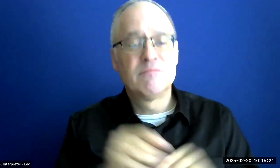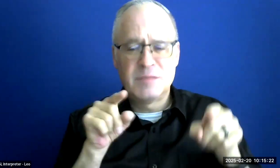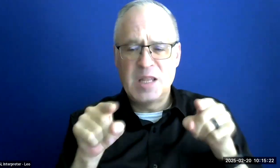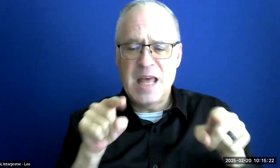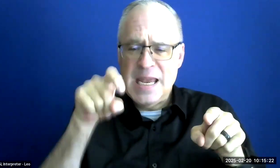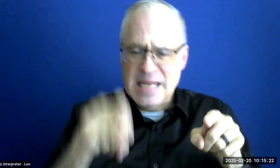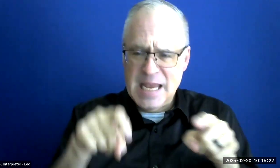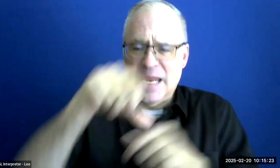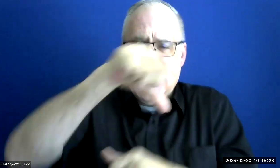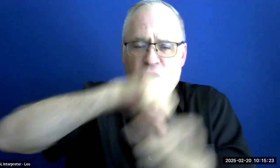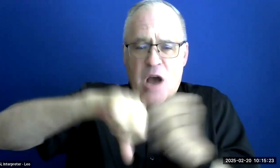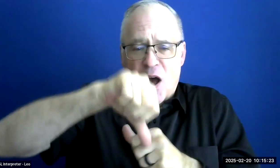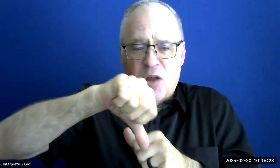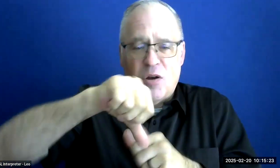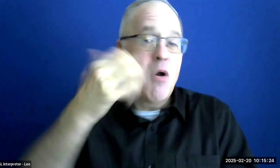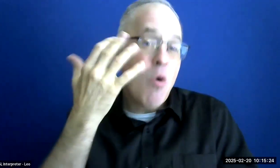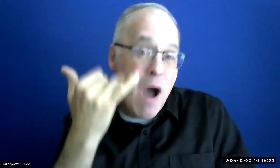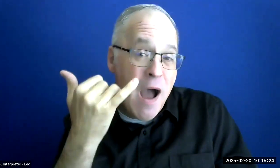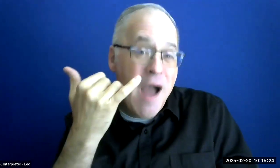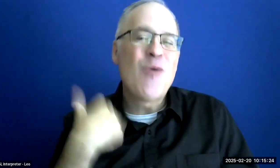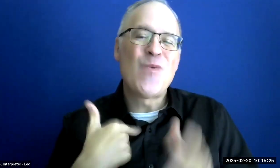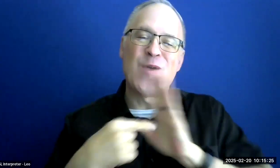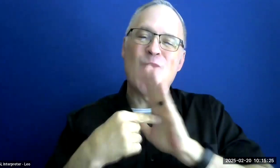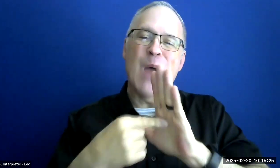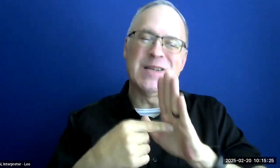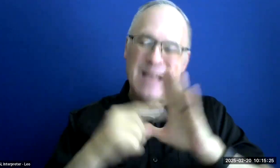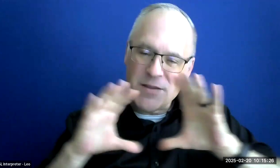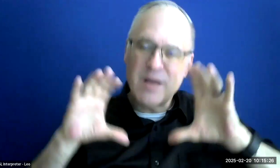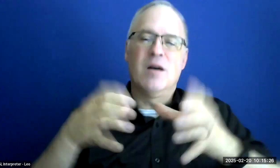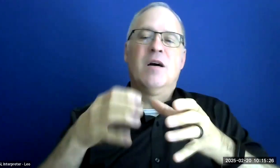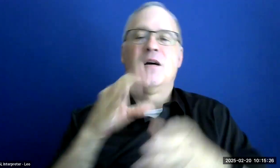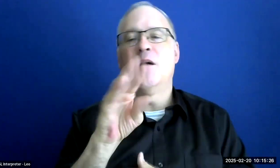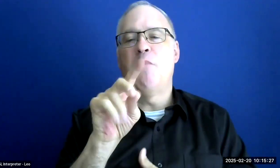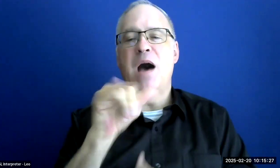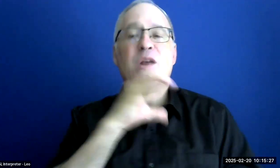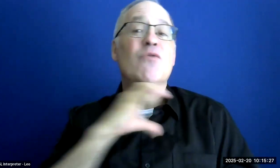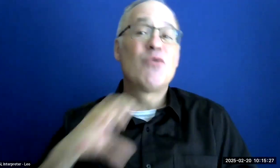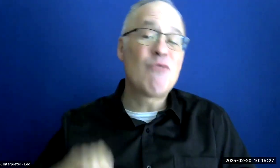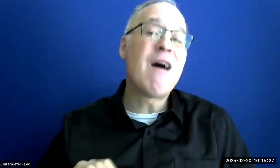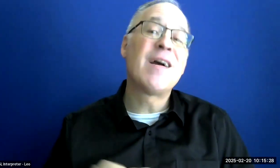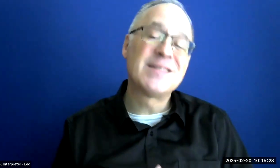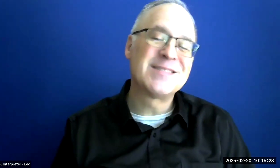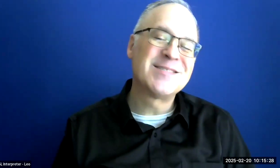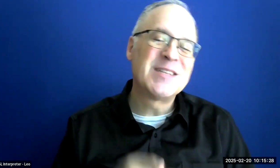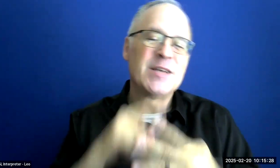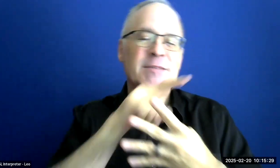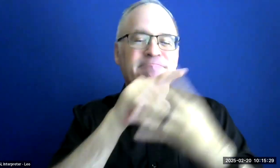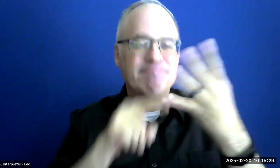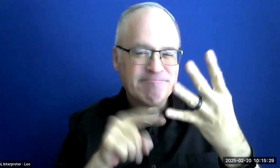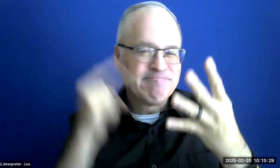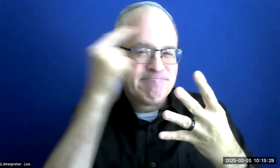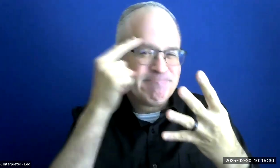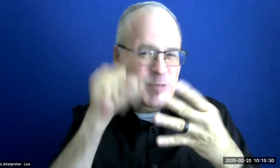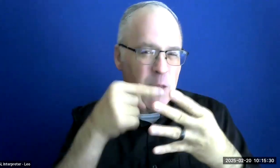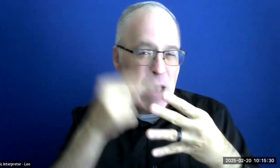to fully be the body of Christ. With these four senses of connectionalism in mind, I'd like to suggest